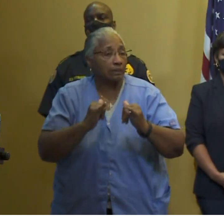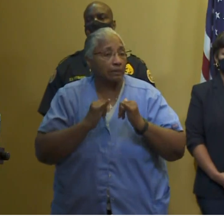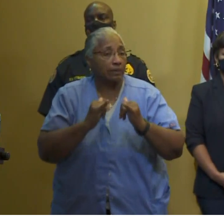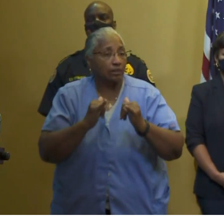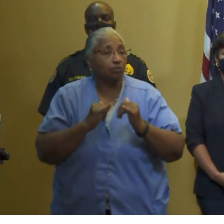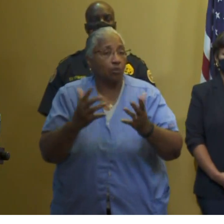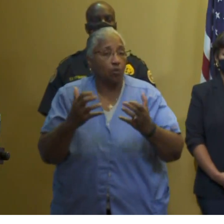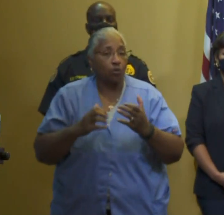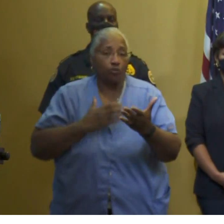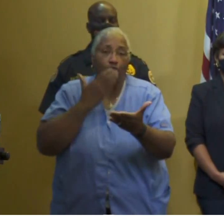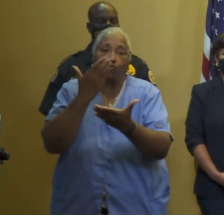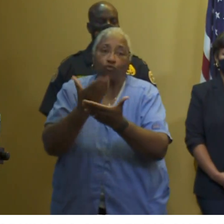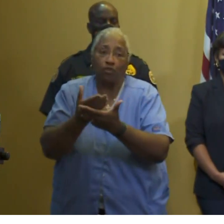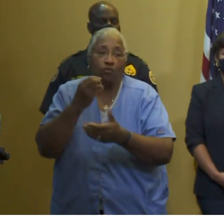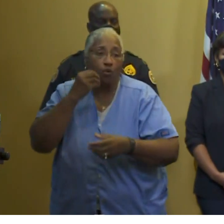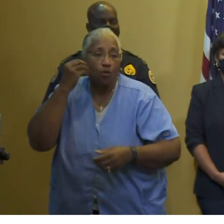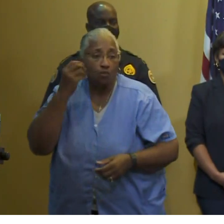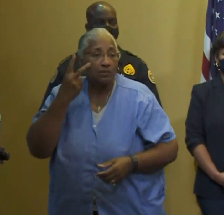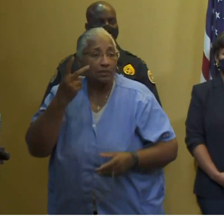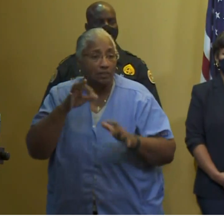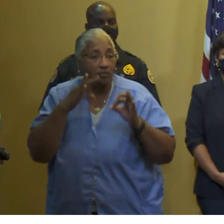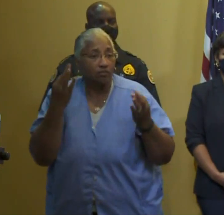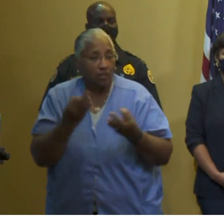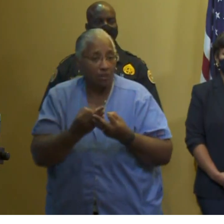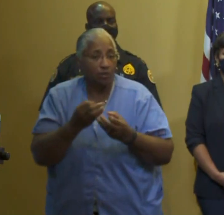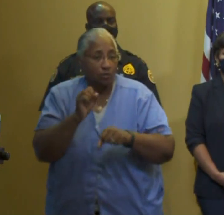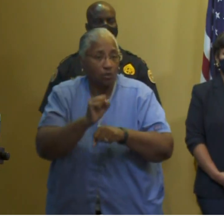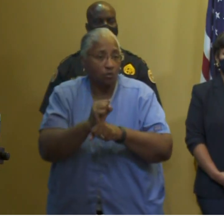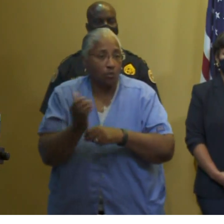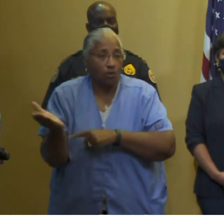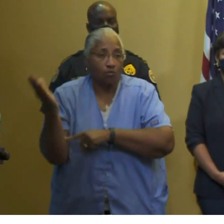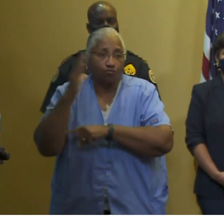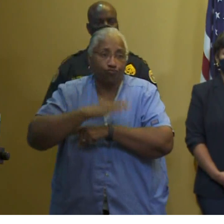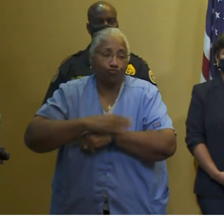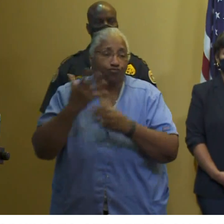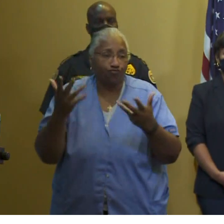they want to get home to see them at the end of the day.